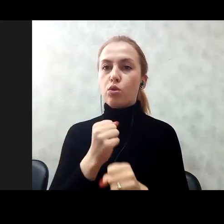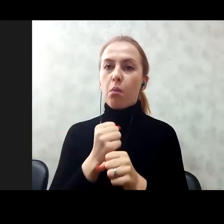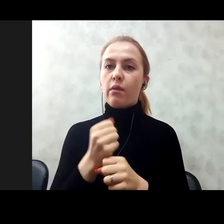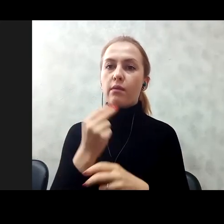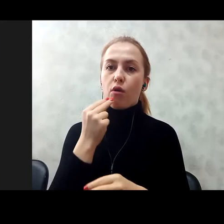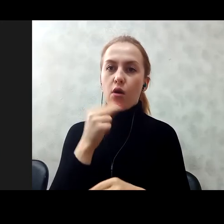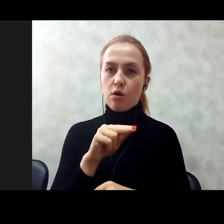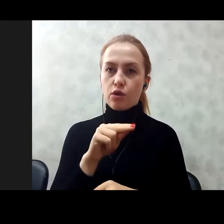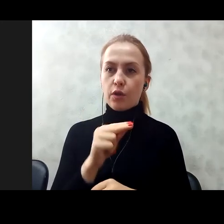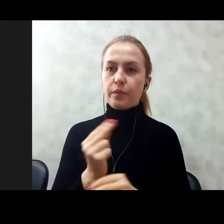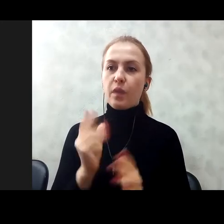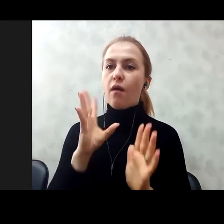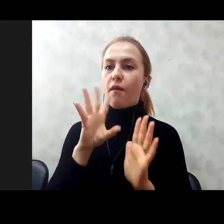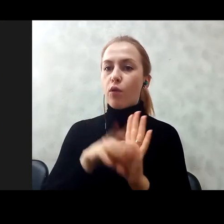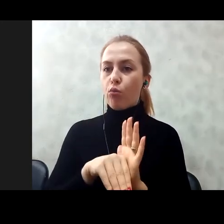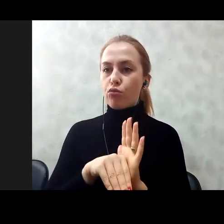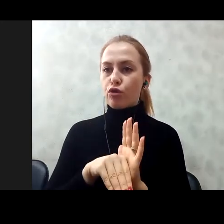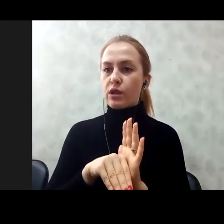a number of issues. Perhaps